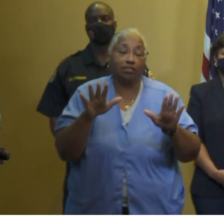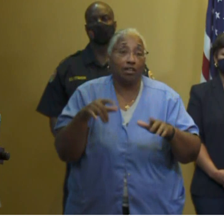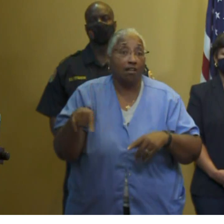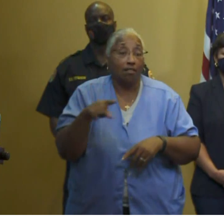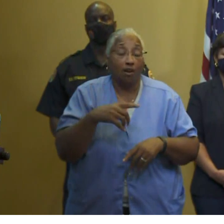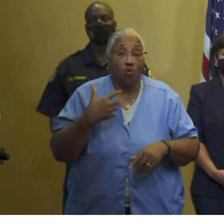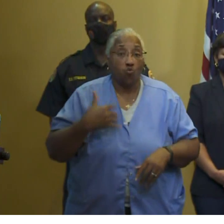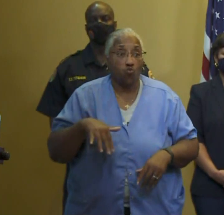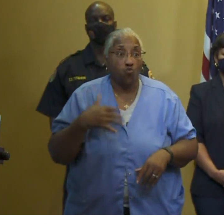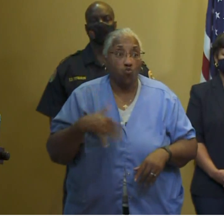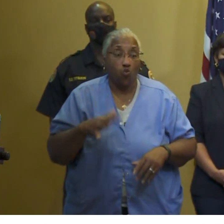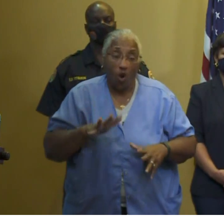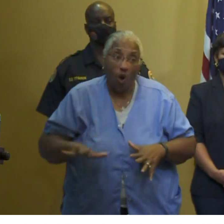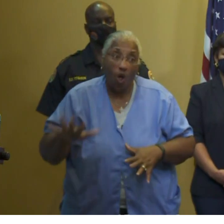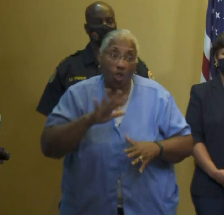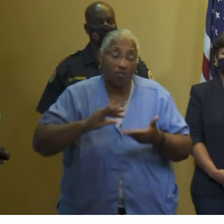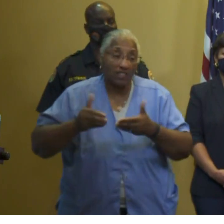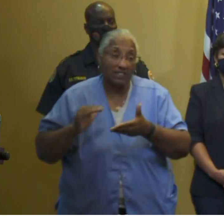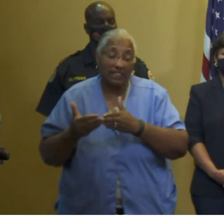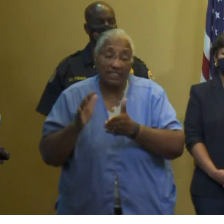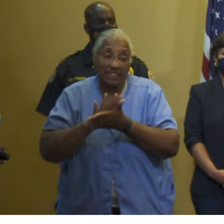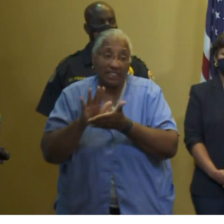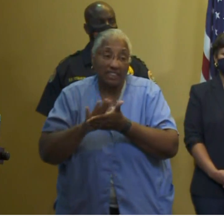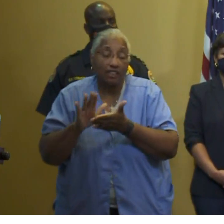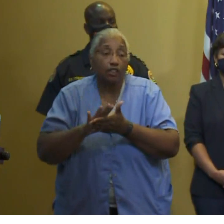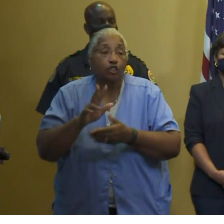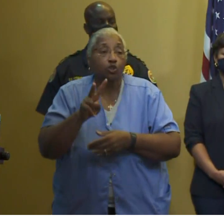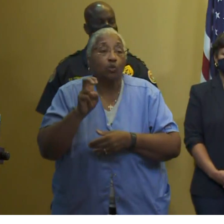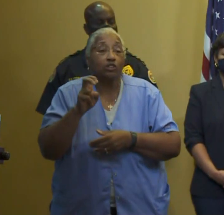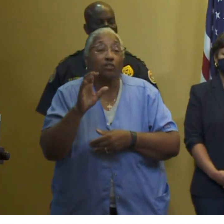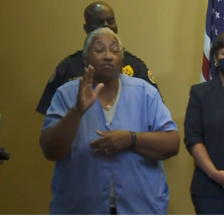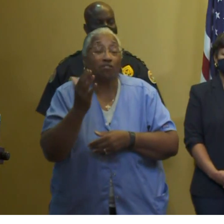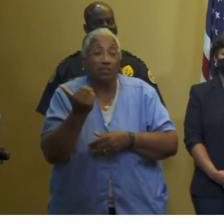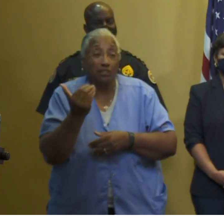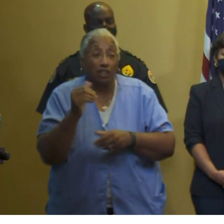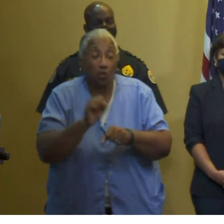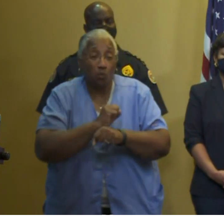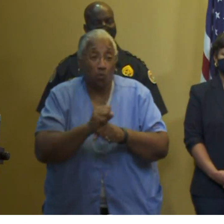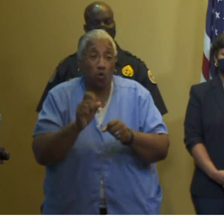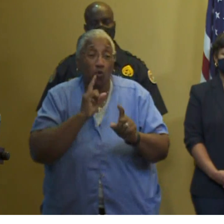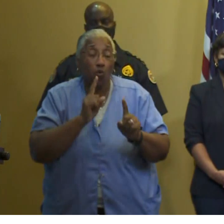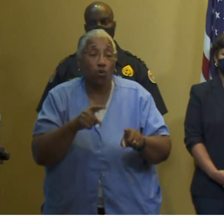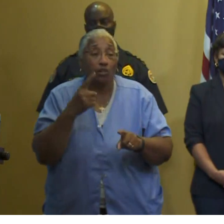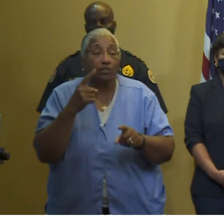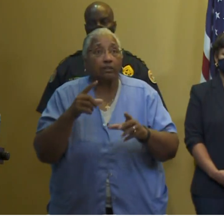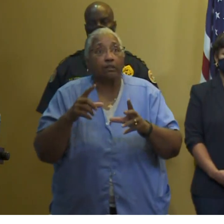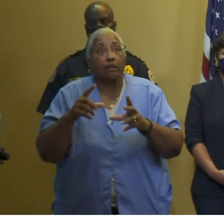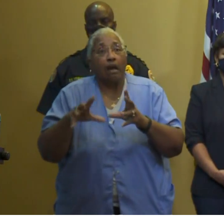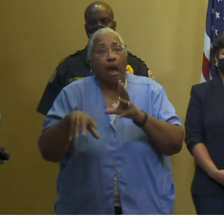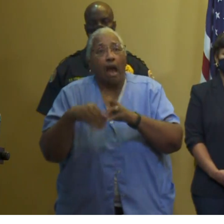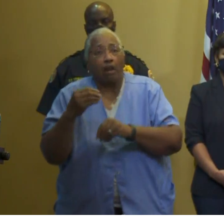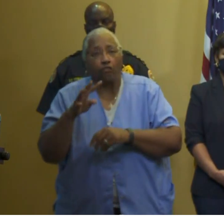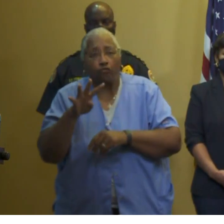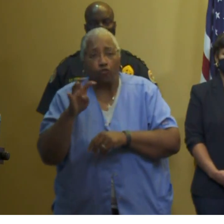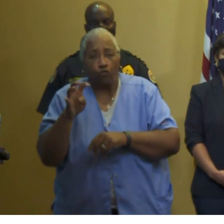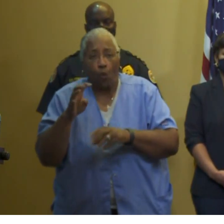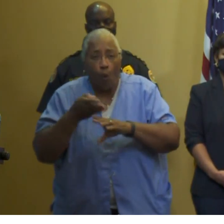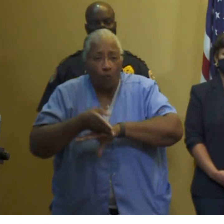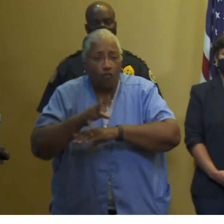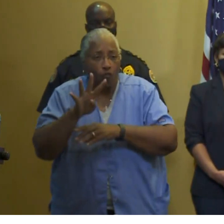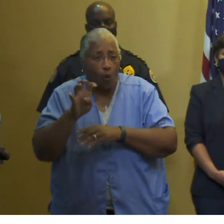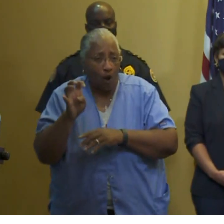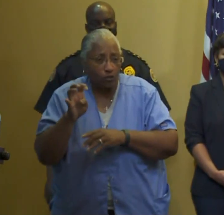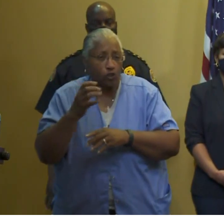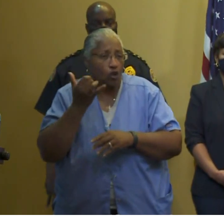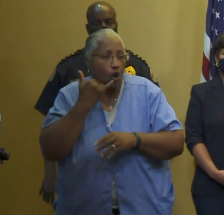over the city. We've completed 215 work orders out of 450 calls for service. Parks remain closed, including Joe Bart